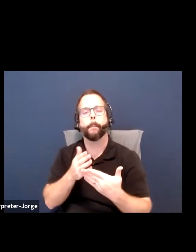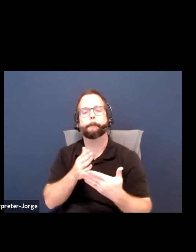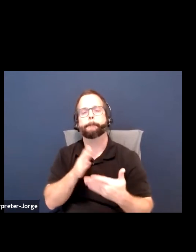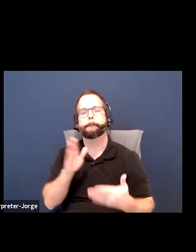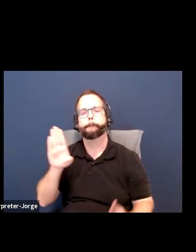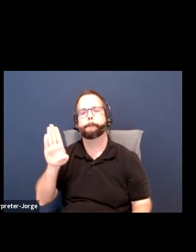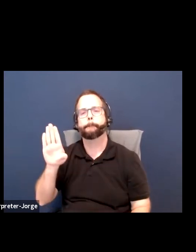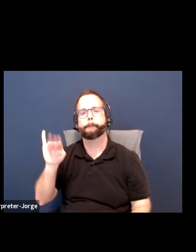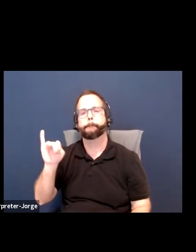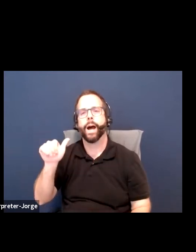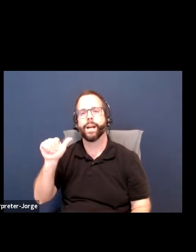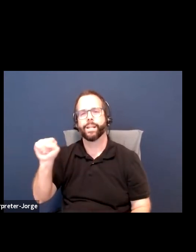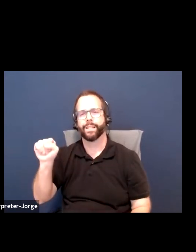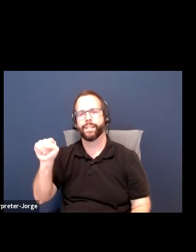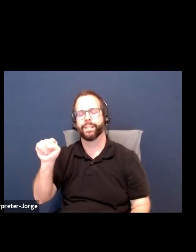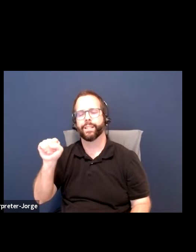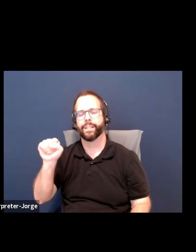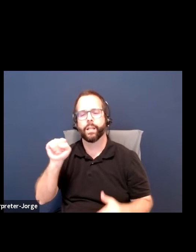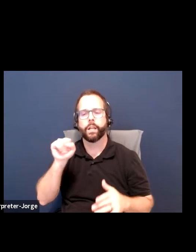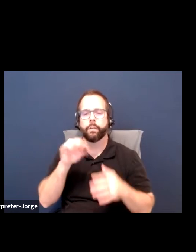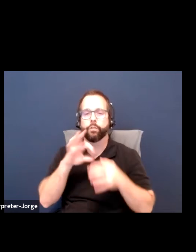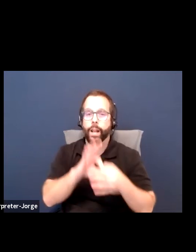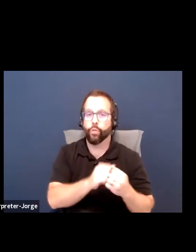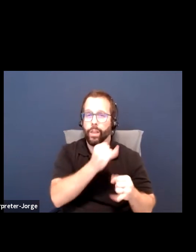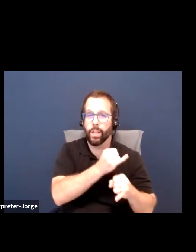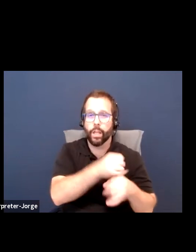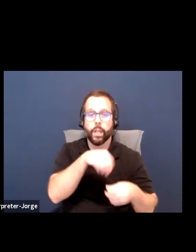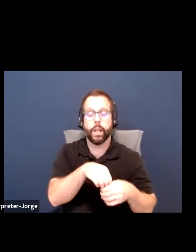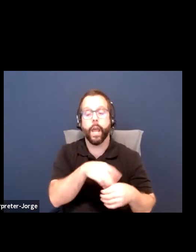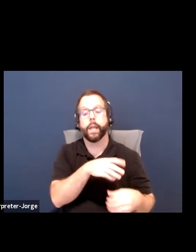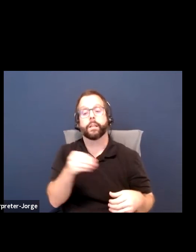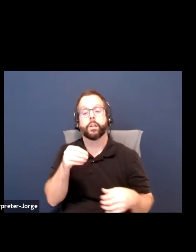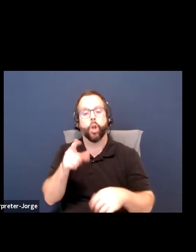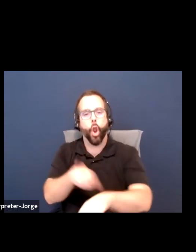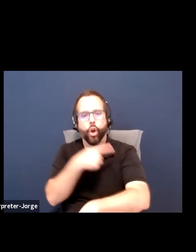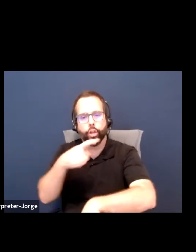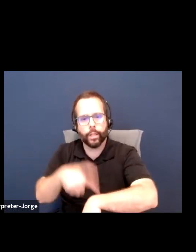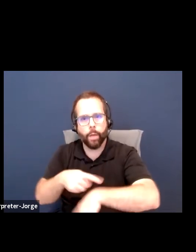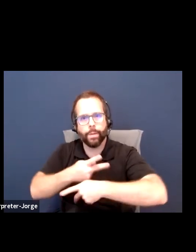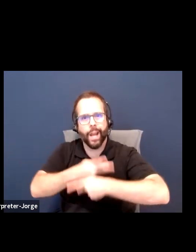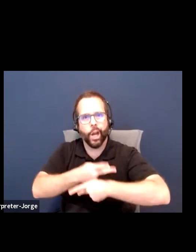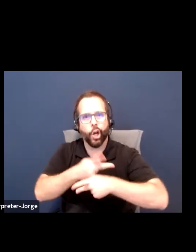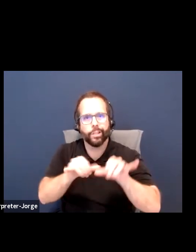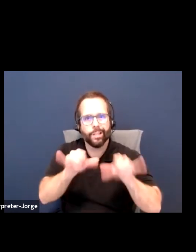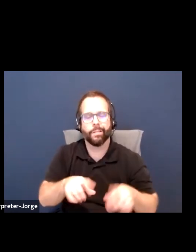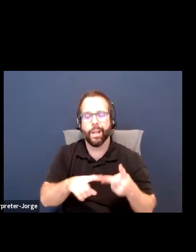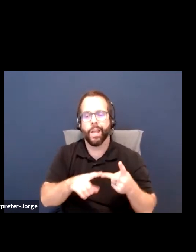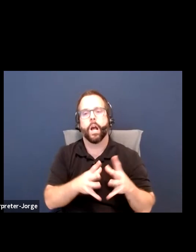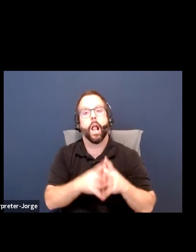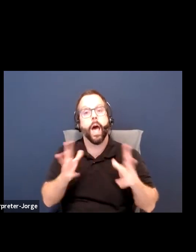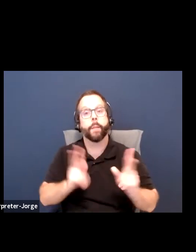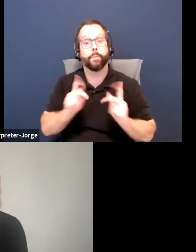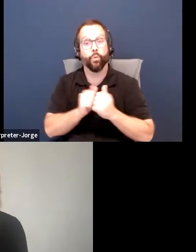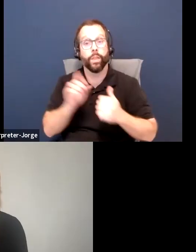exists in our long-term care system and make community living a reality for so many people with